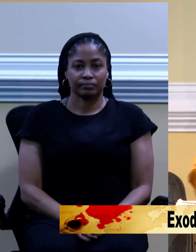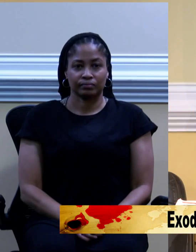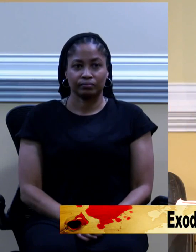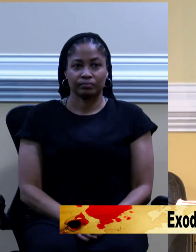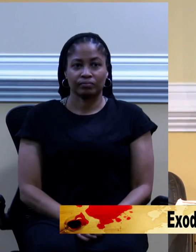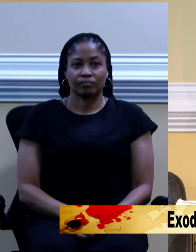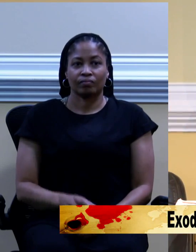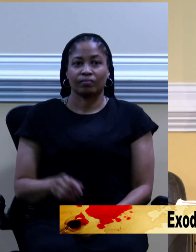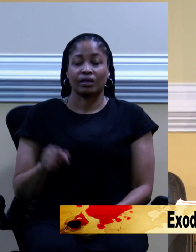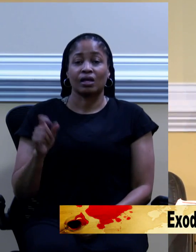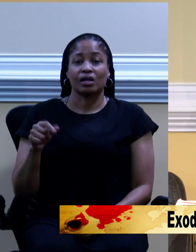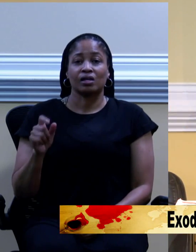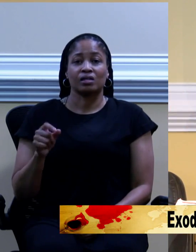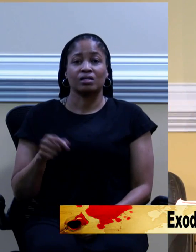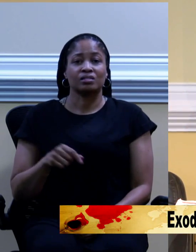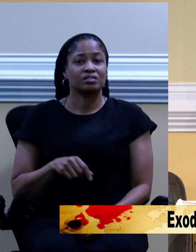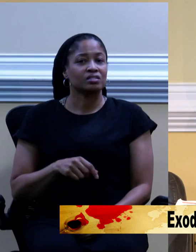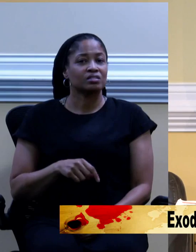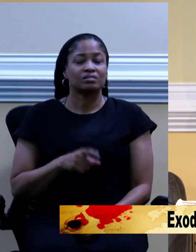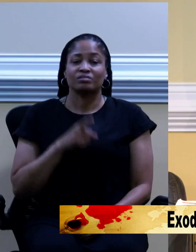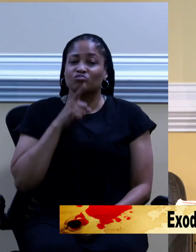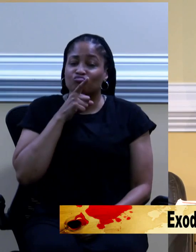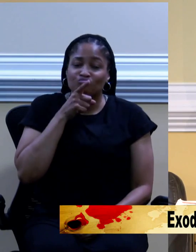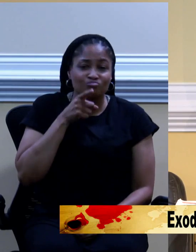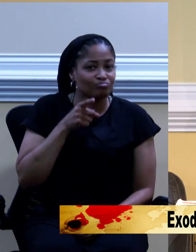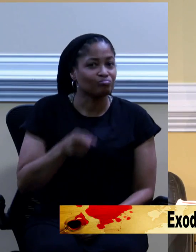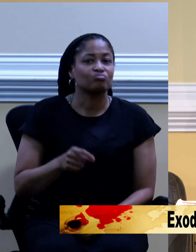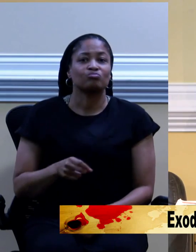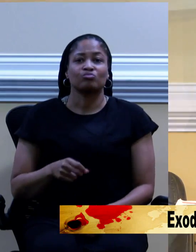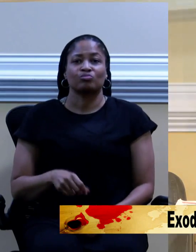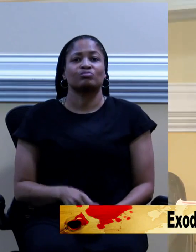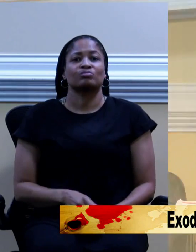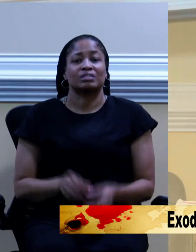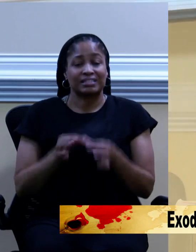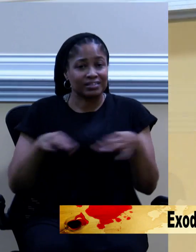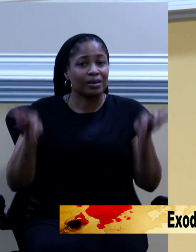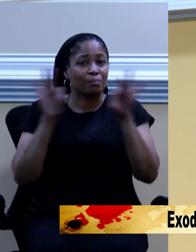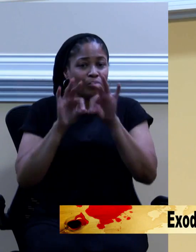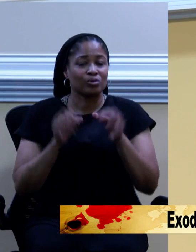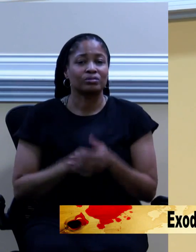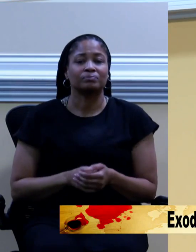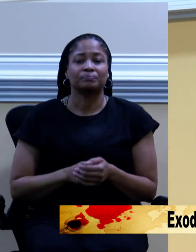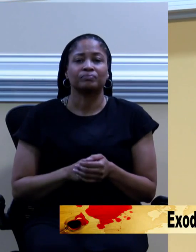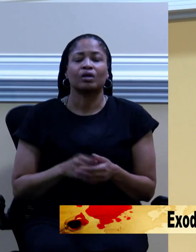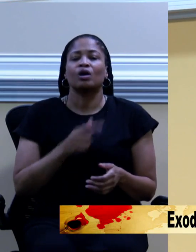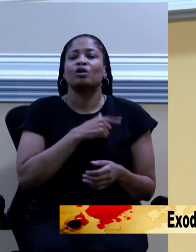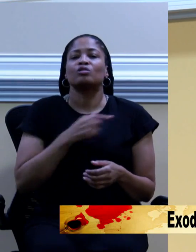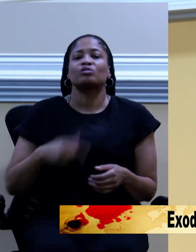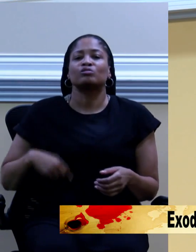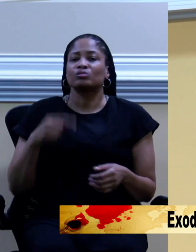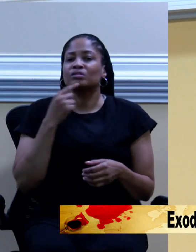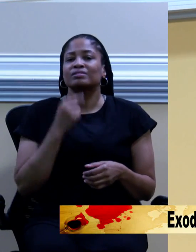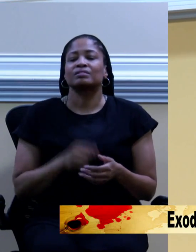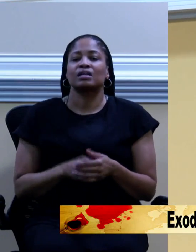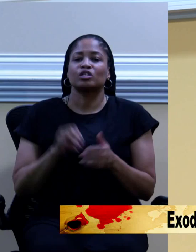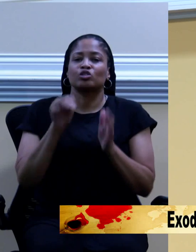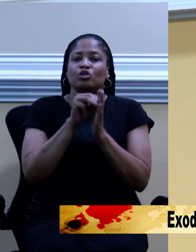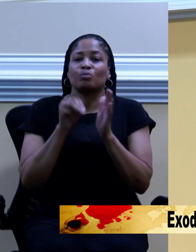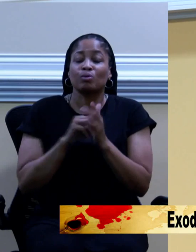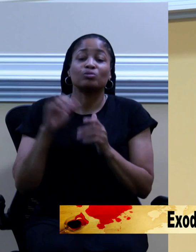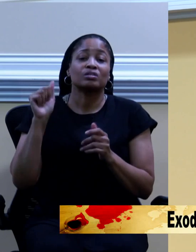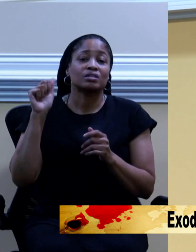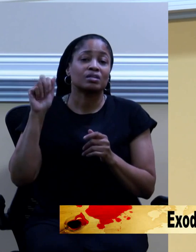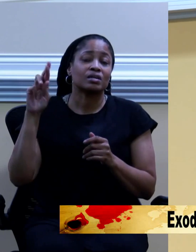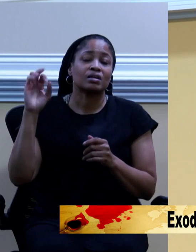This is real important here. You need to know this. Go ahead and read. And the Lord said unto Moses and Aaron, this is the ordinance